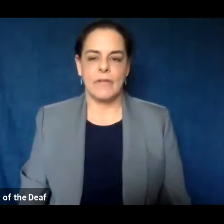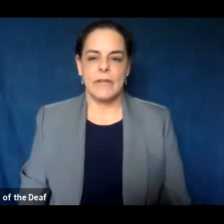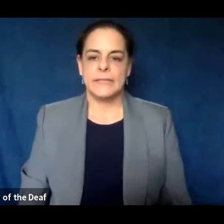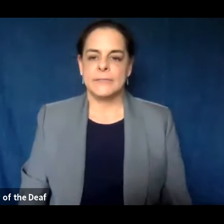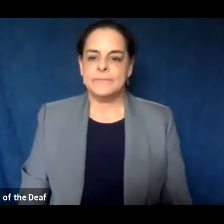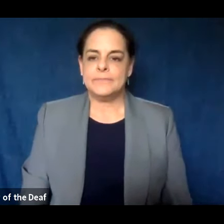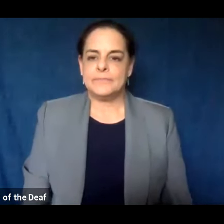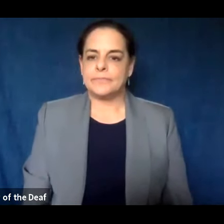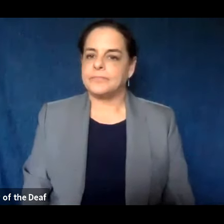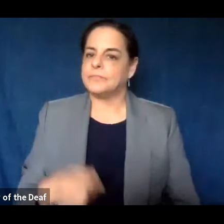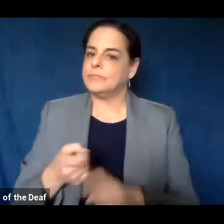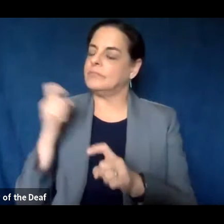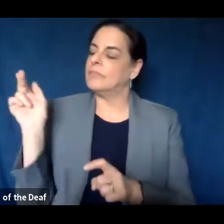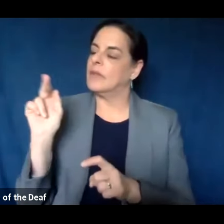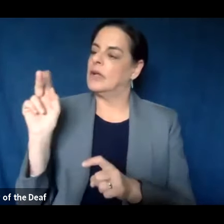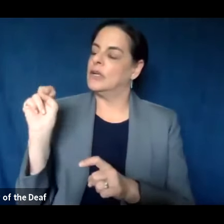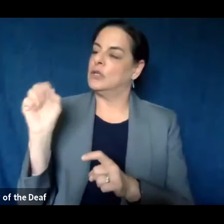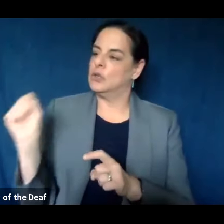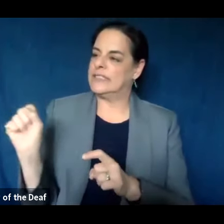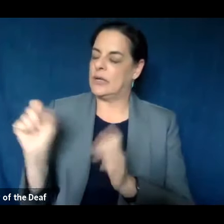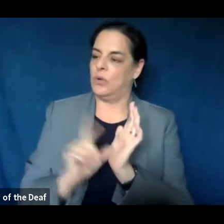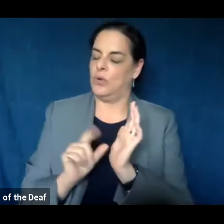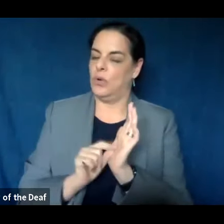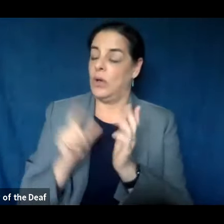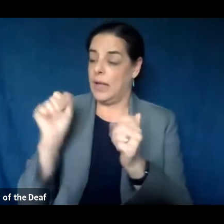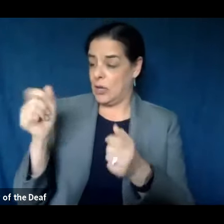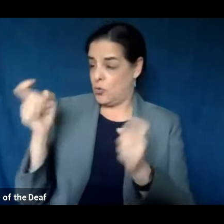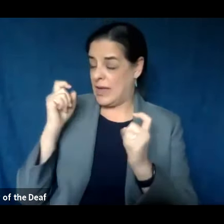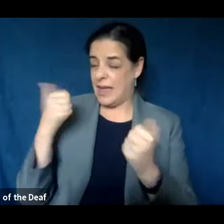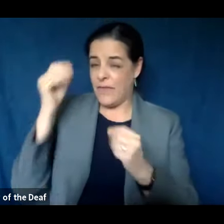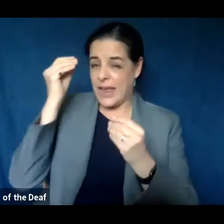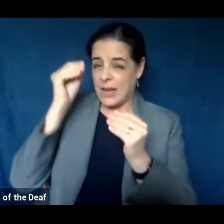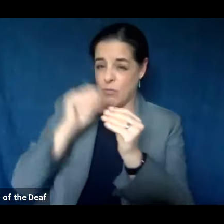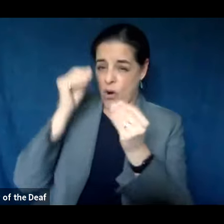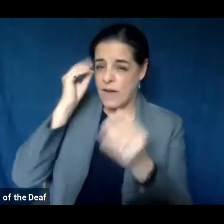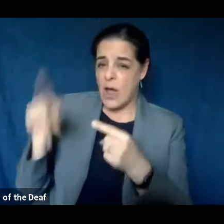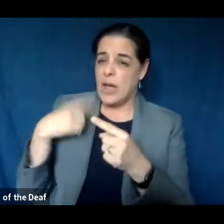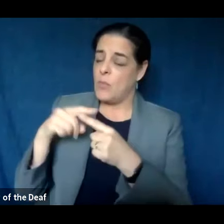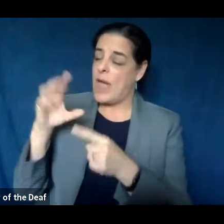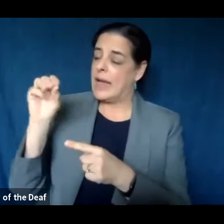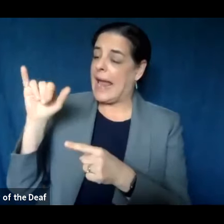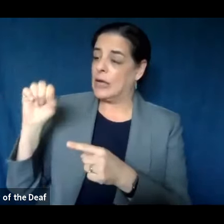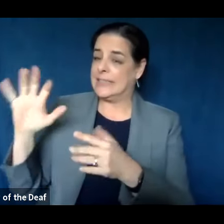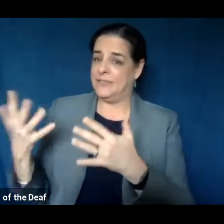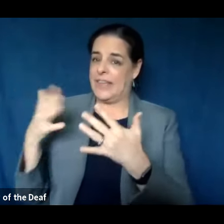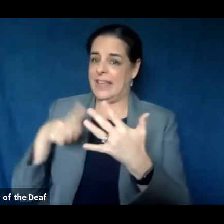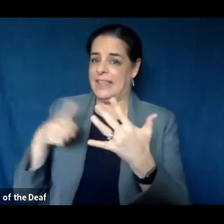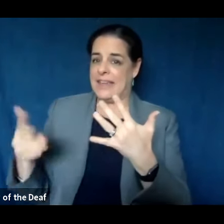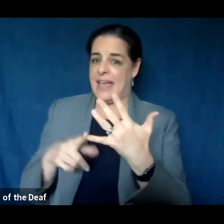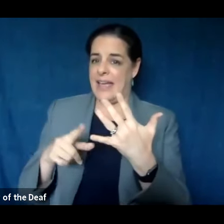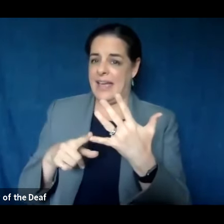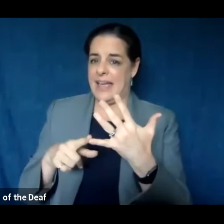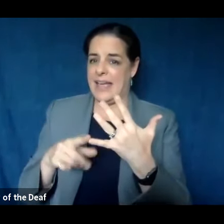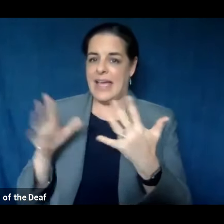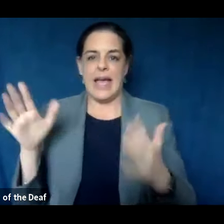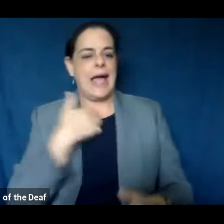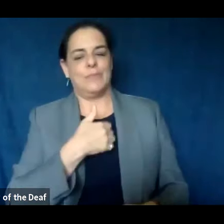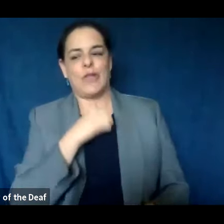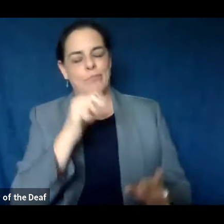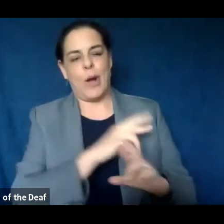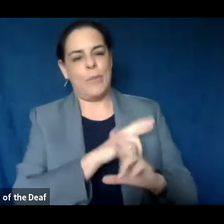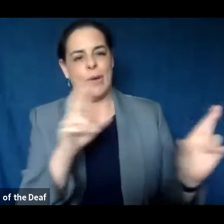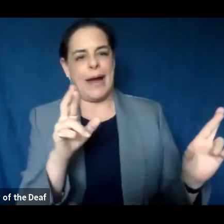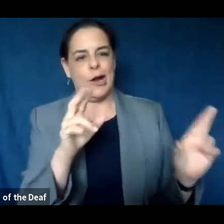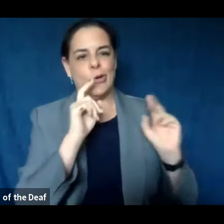From the Sentinel, can you give any more information on the county's fifth death? I'm sorry, I'm not prepared